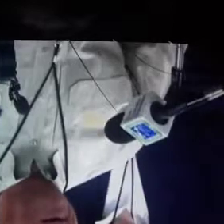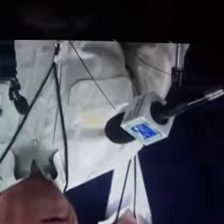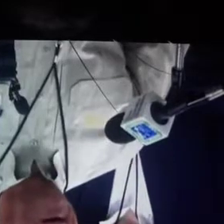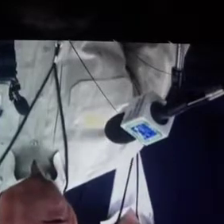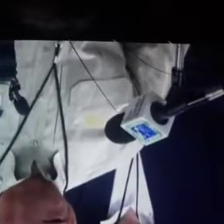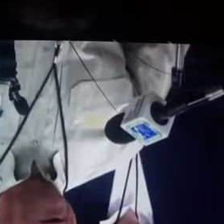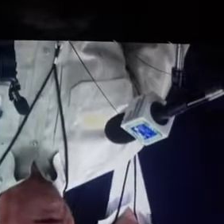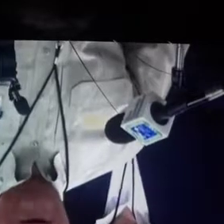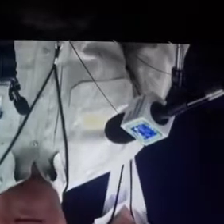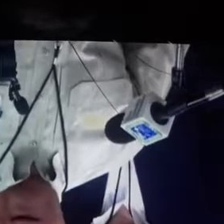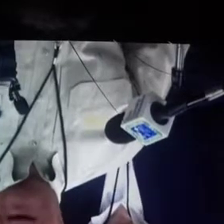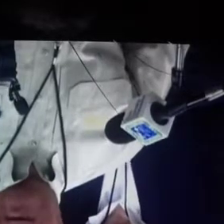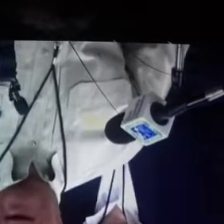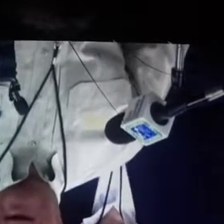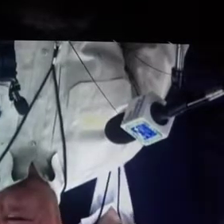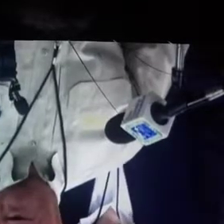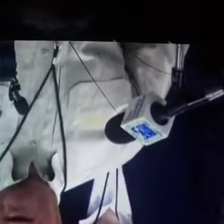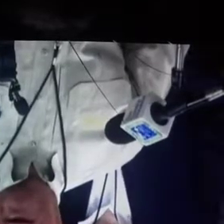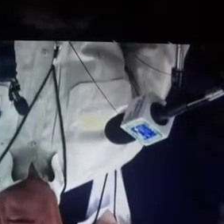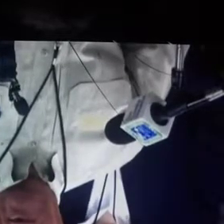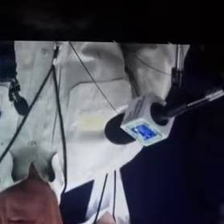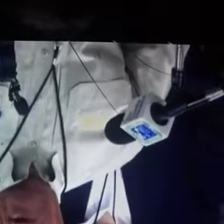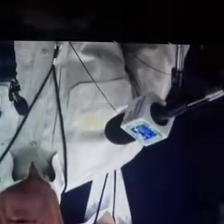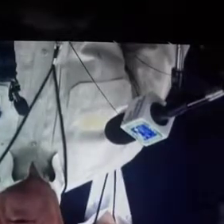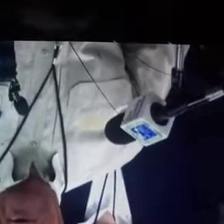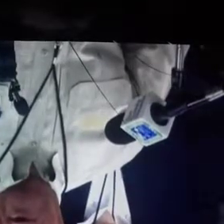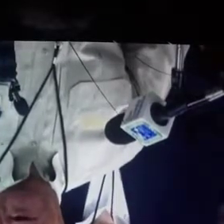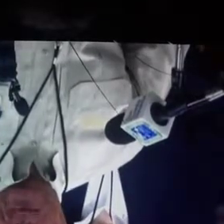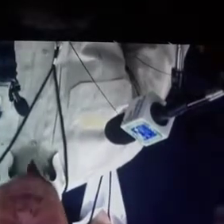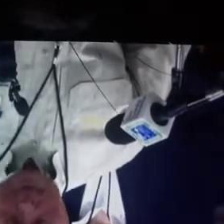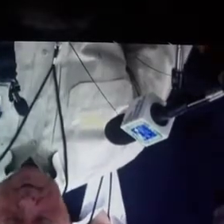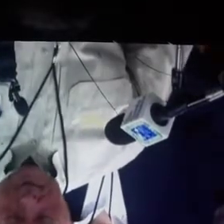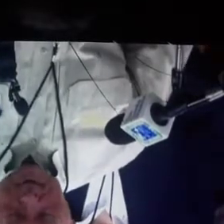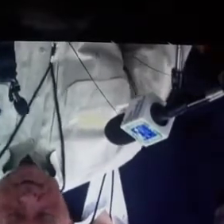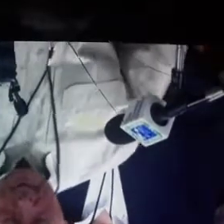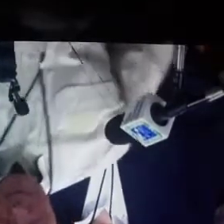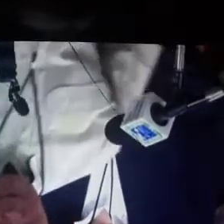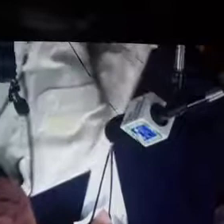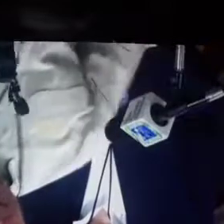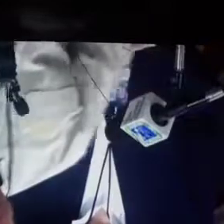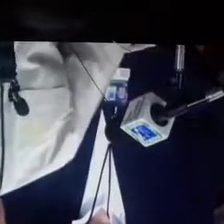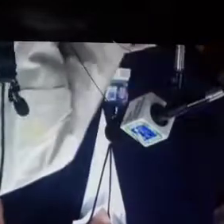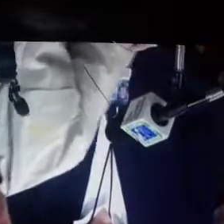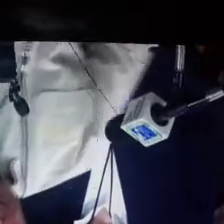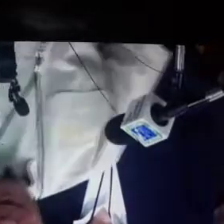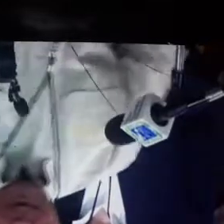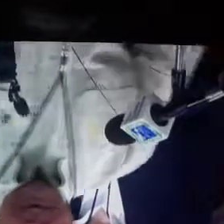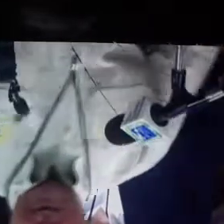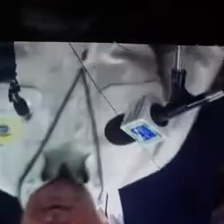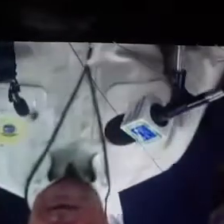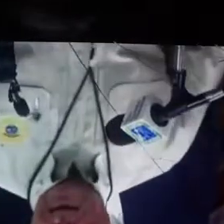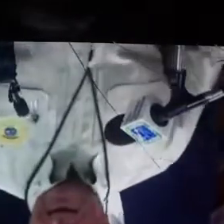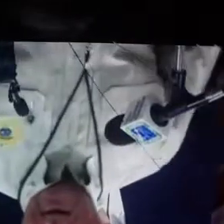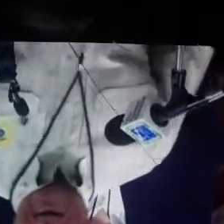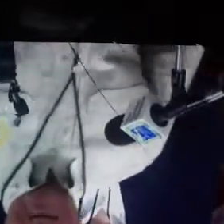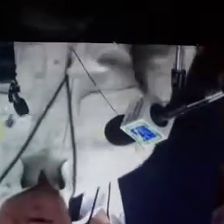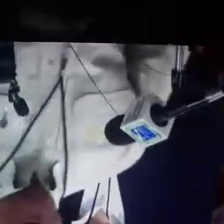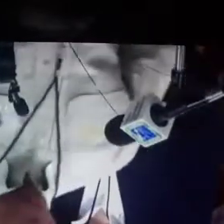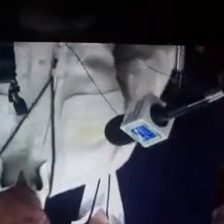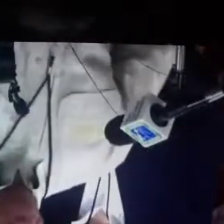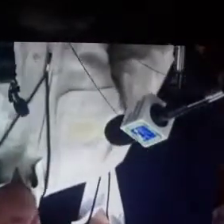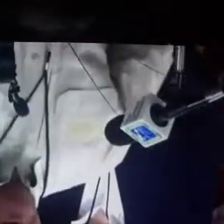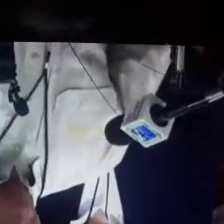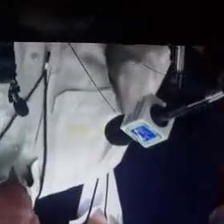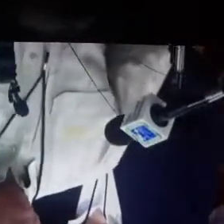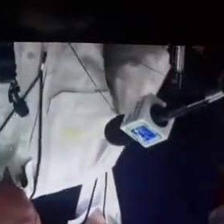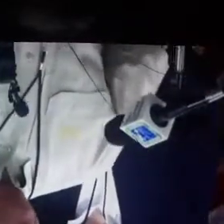about. No emergency So you need personnel, to keep that in mind. You need to keep people off the streets. Come on, y'all. Keep them in their sheltered Come location because